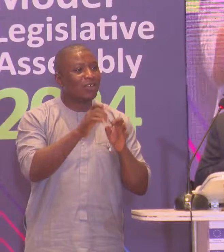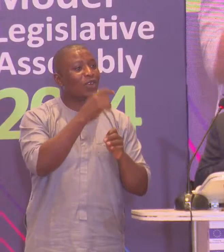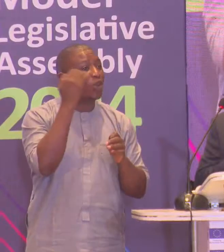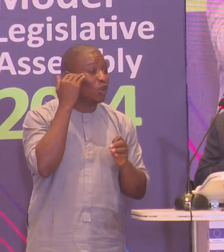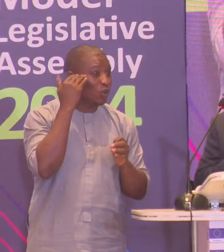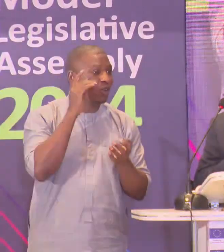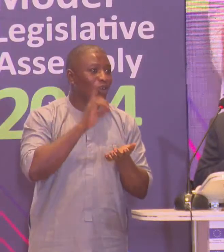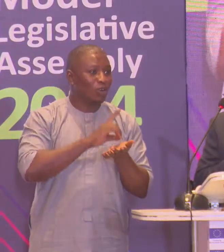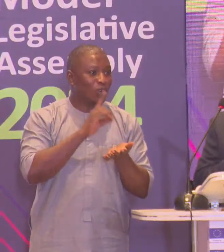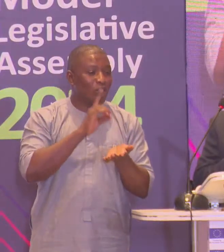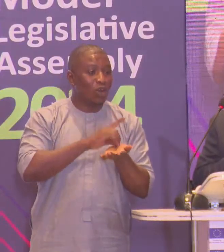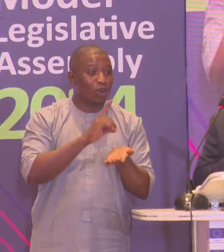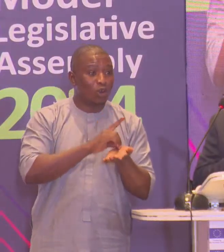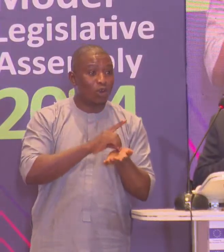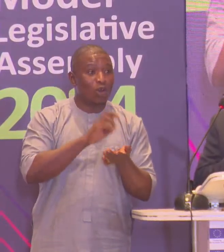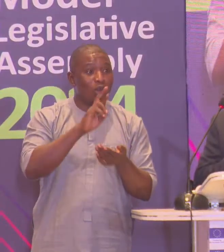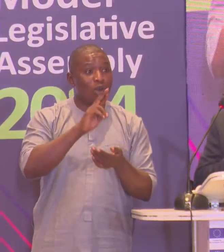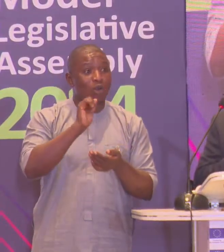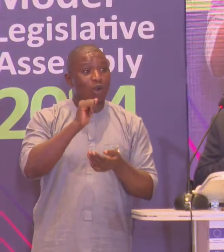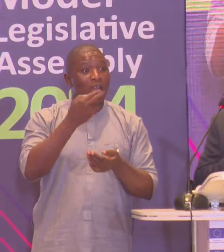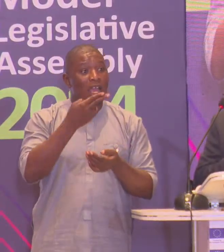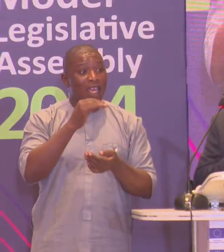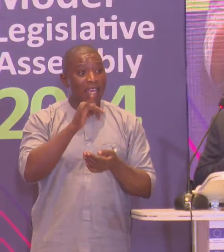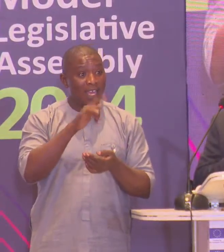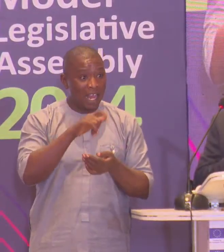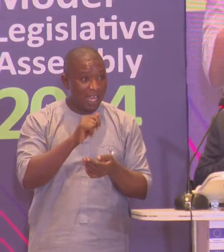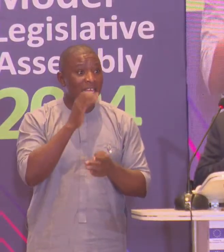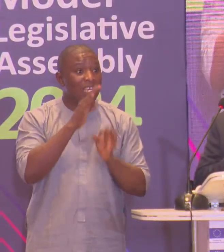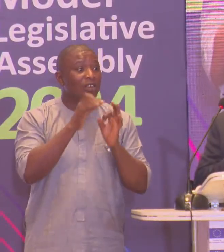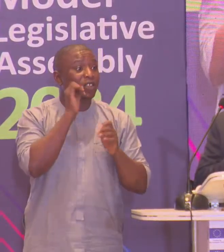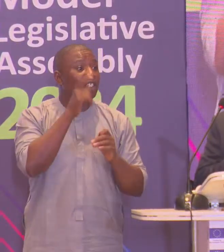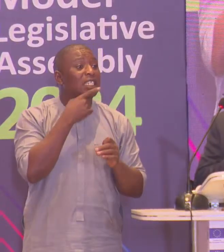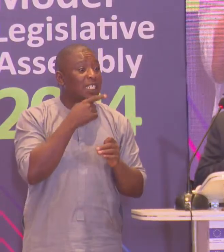Rahila Amadu, if she says that